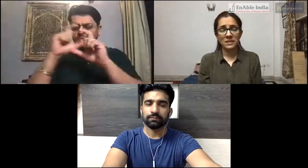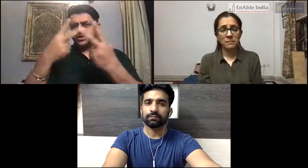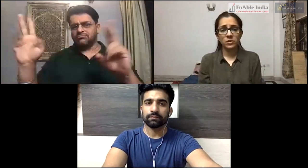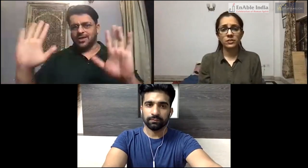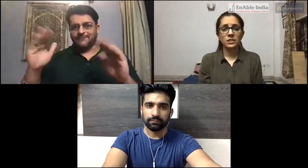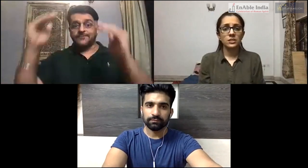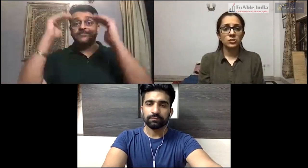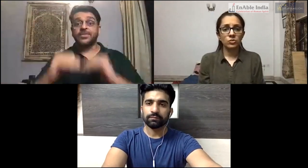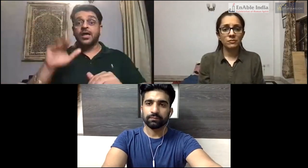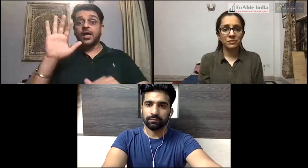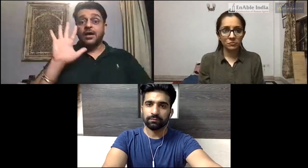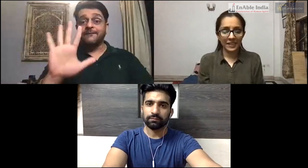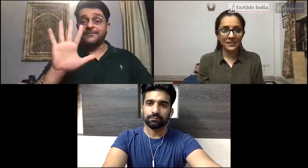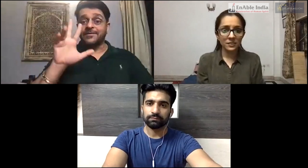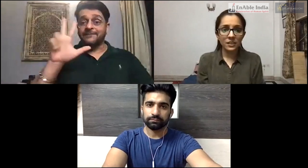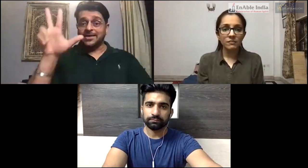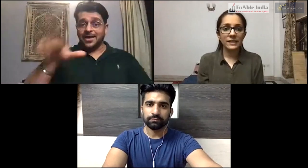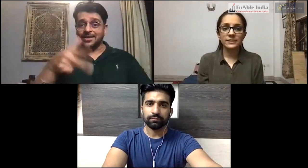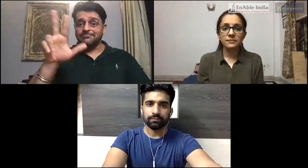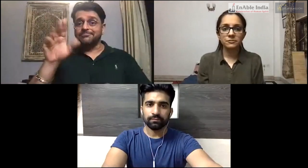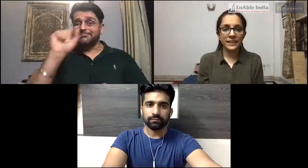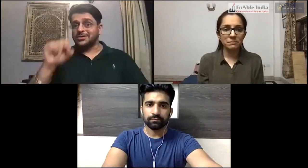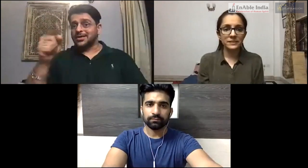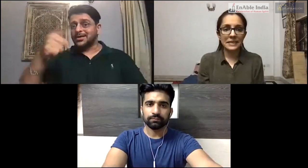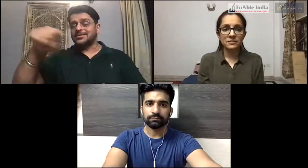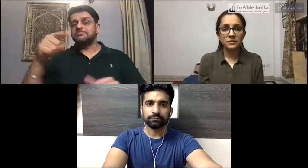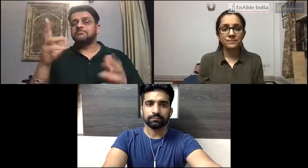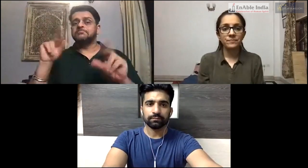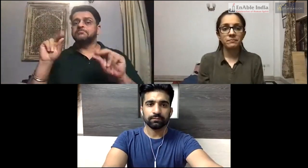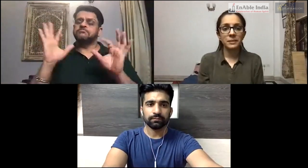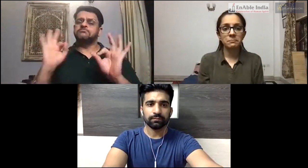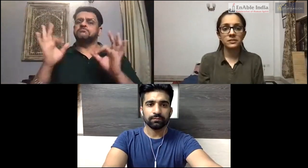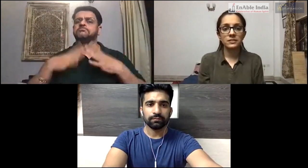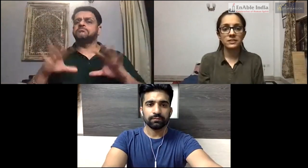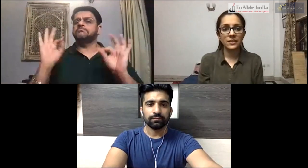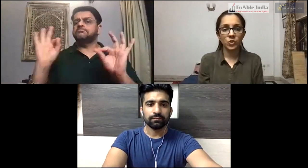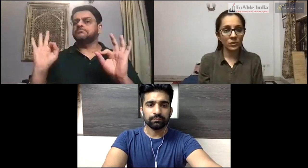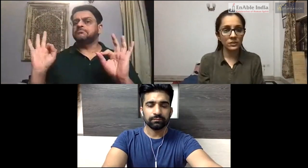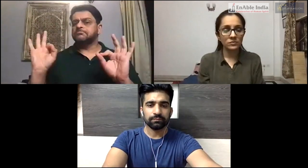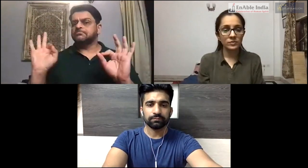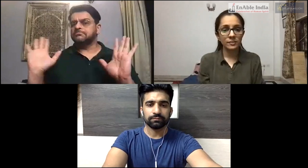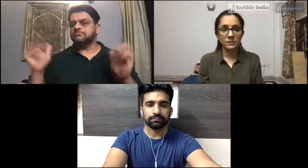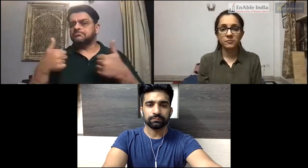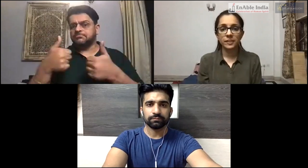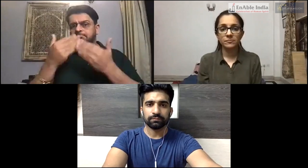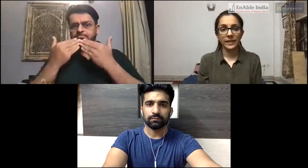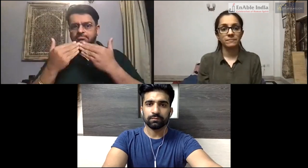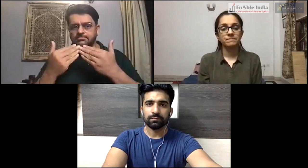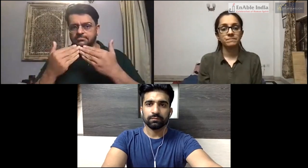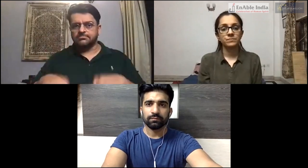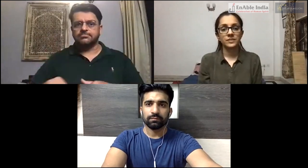family member, so confused feelings. Whereas 58% people said no, they've been feeling